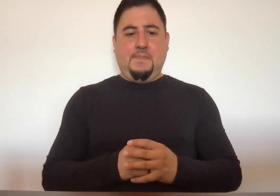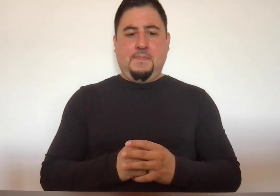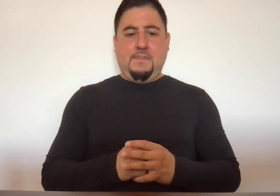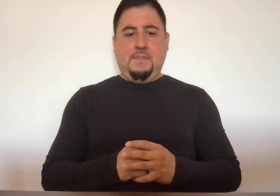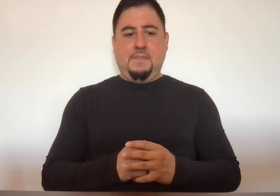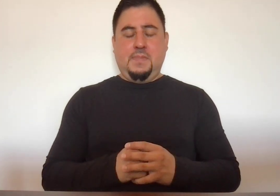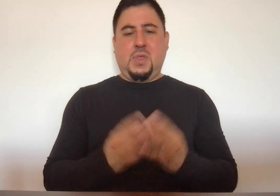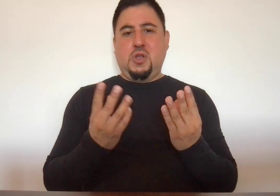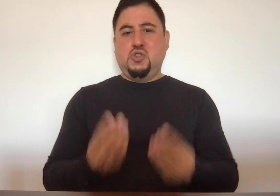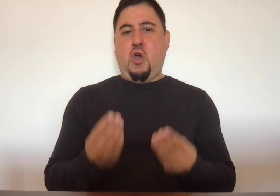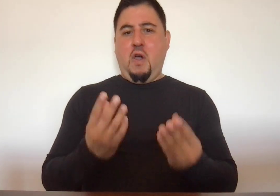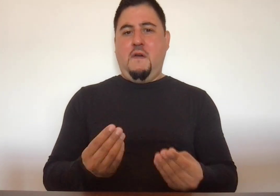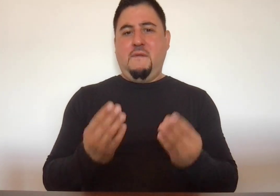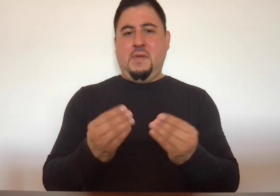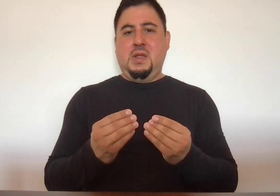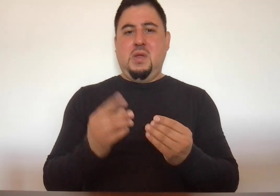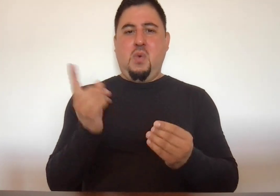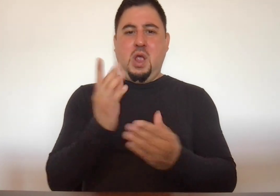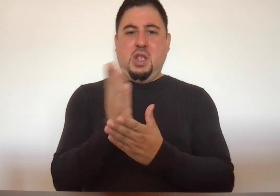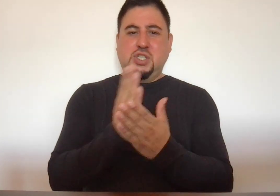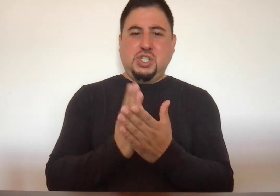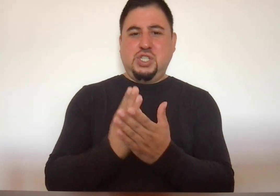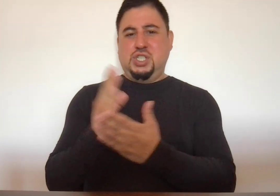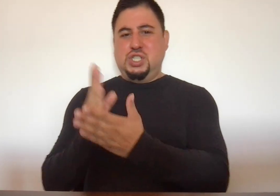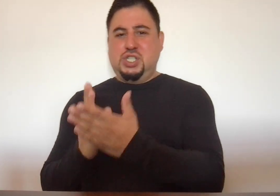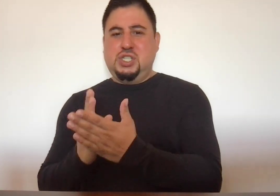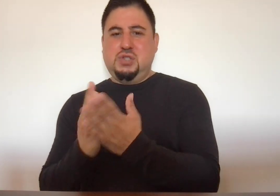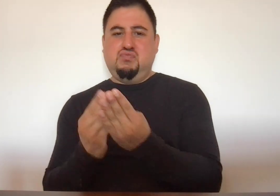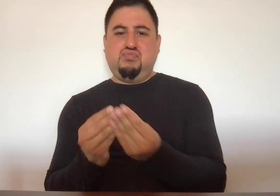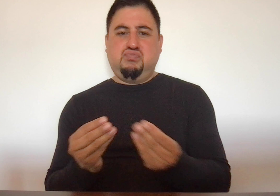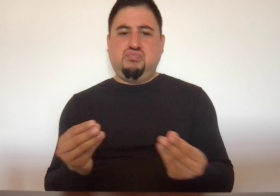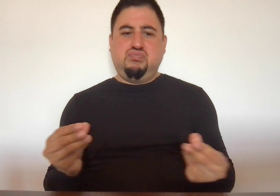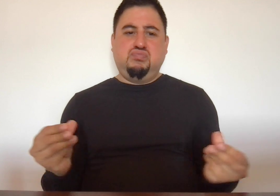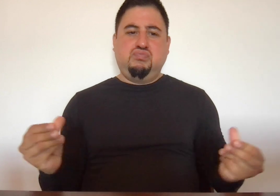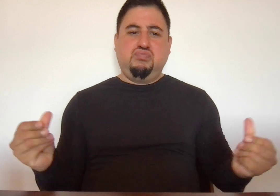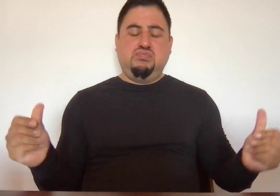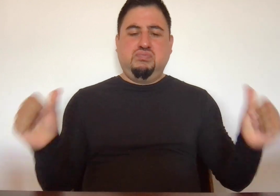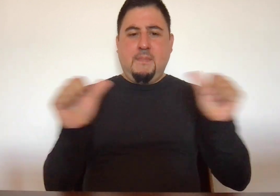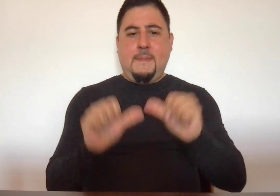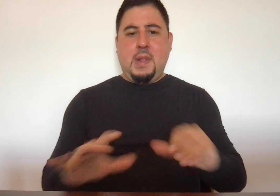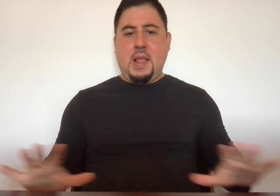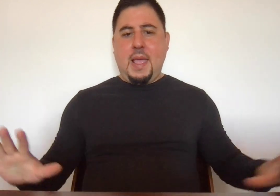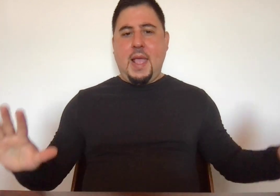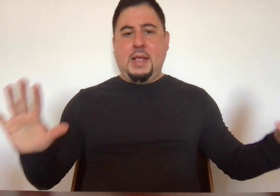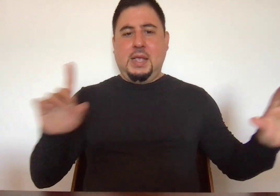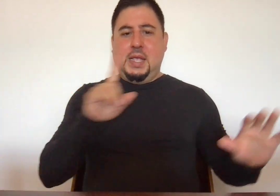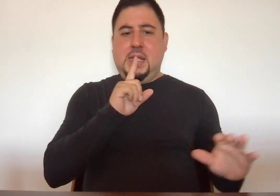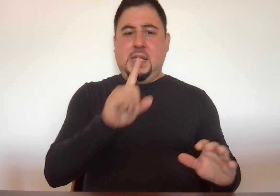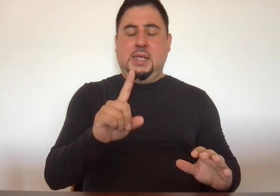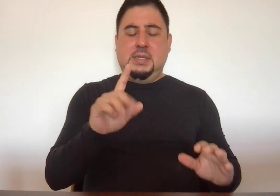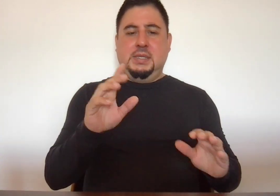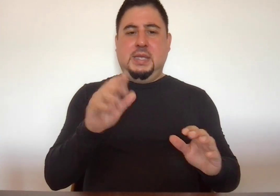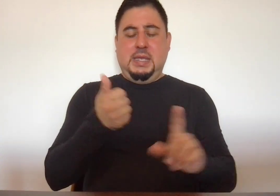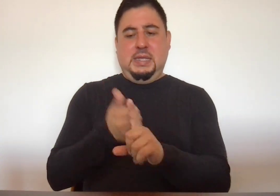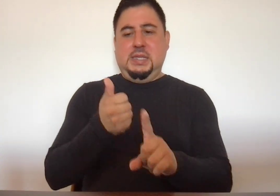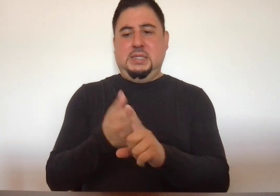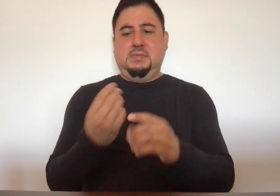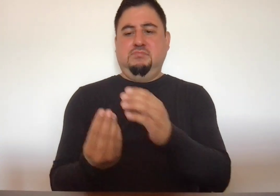softening it with showers. Blessing its yield. The